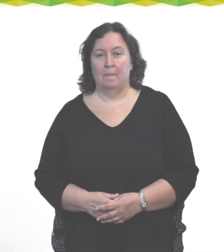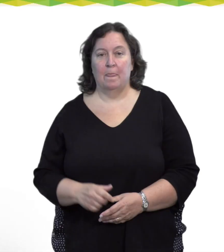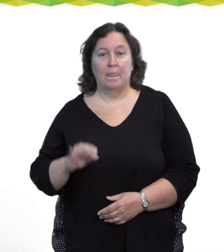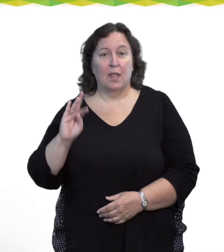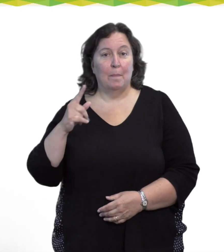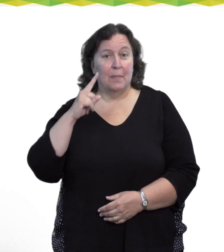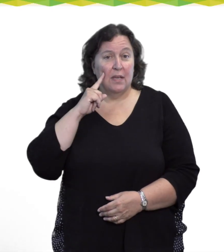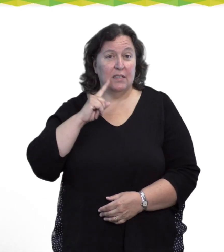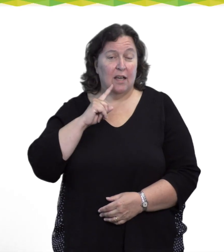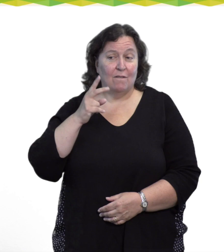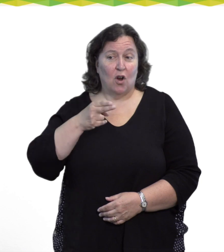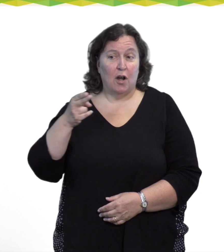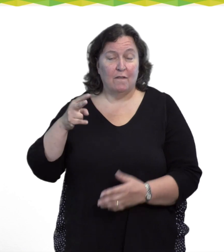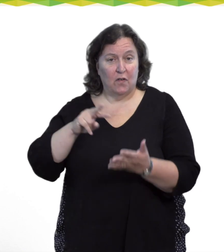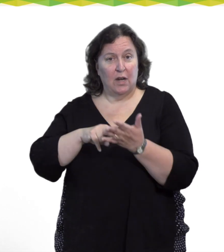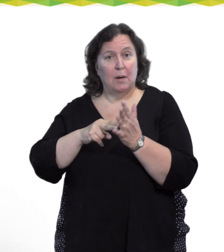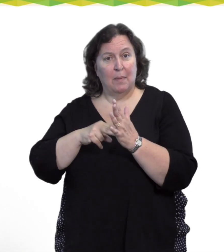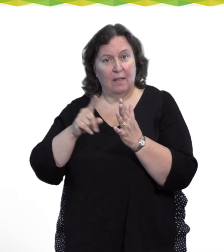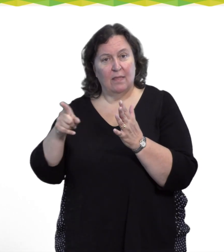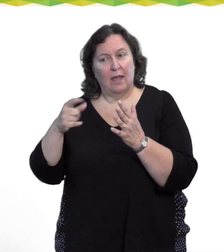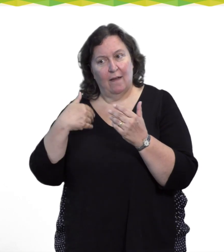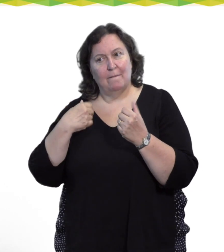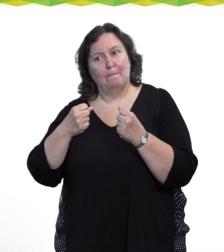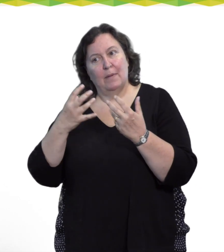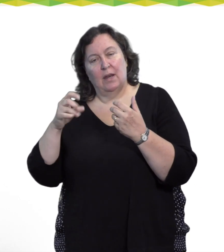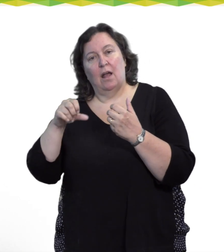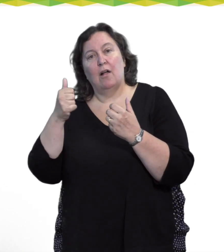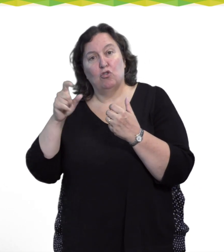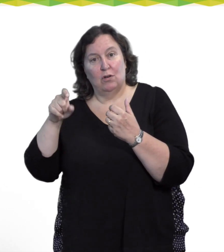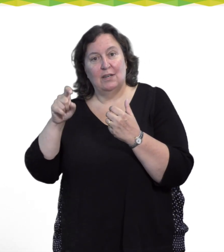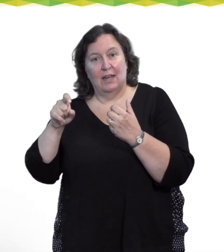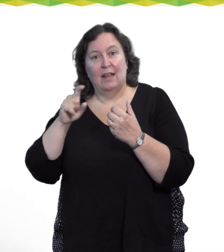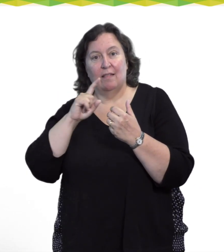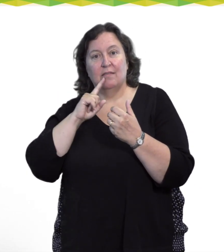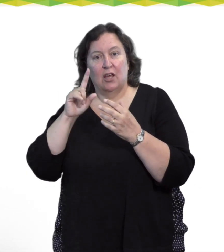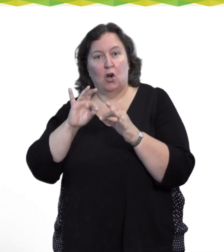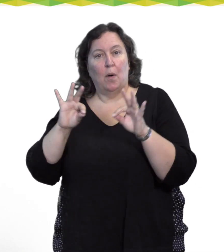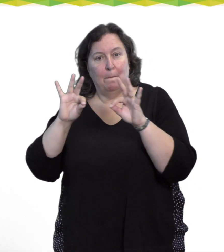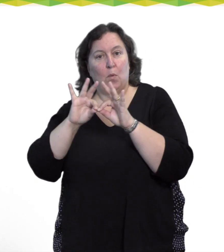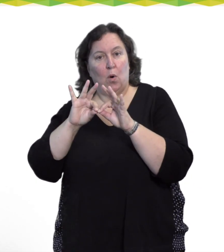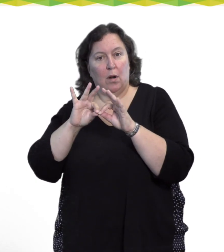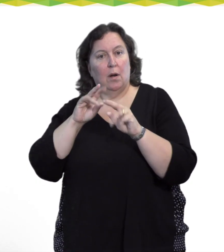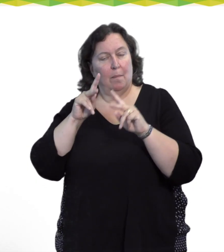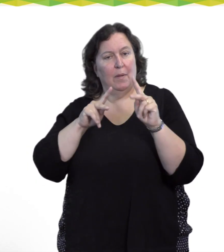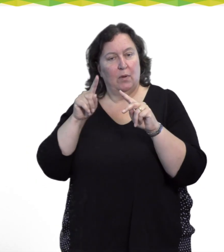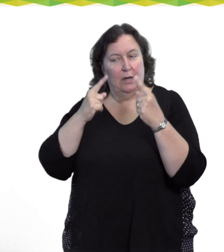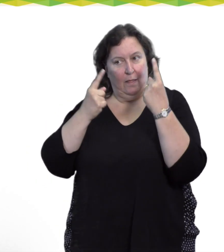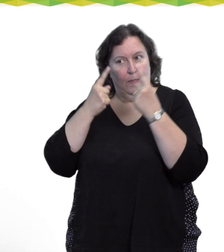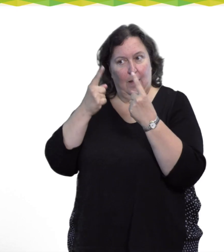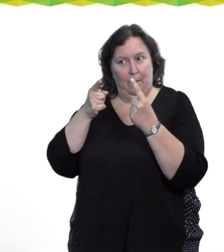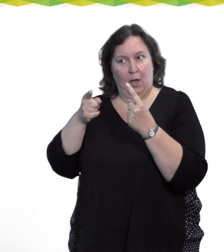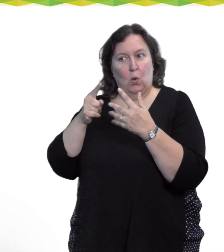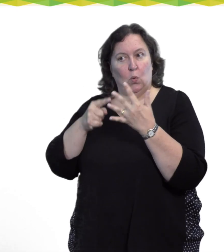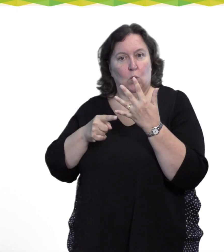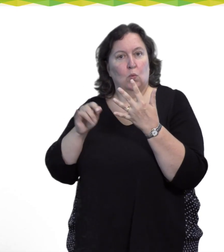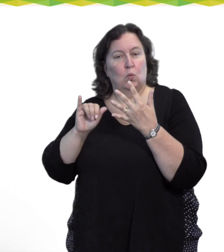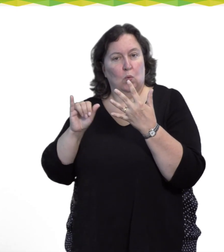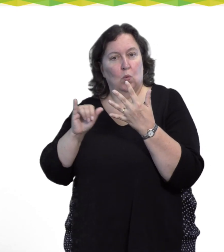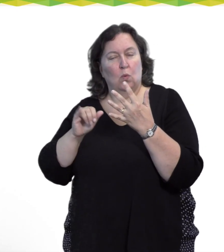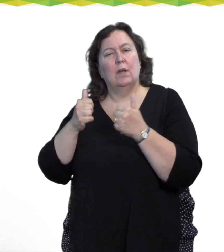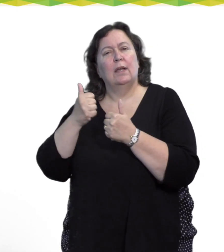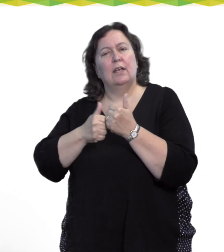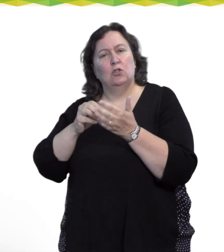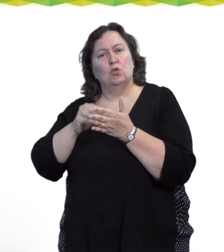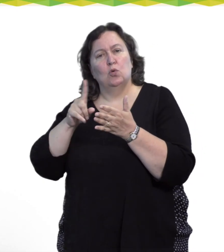Being deaf or hard of hearing means there are many other needs that are important that people remember to think about. Each student is